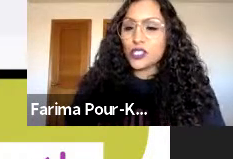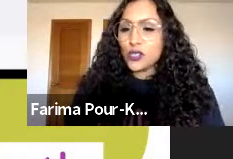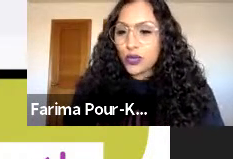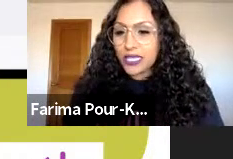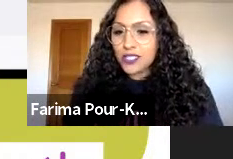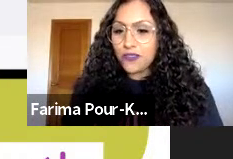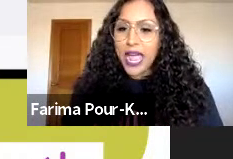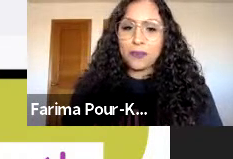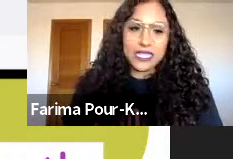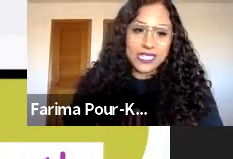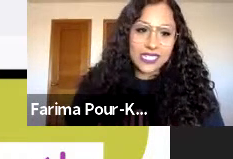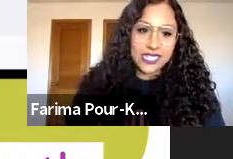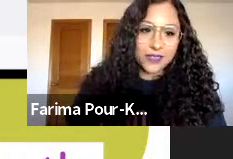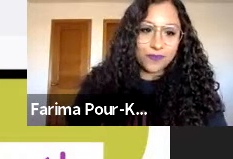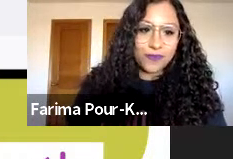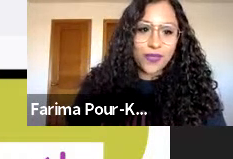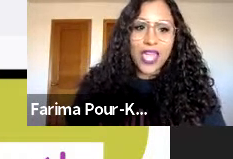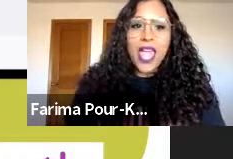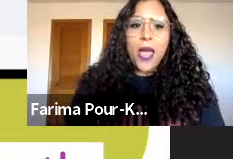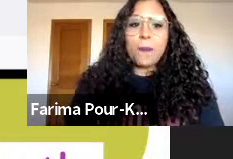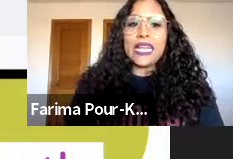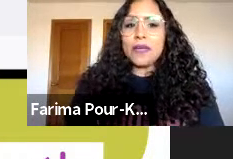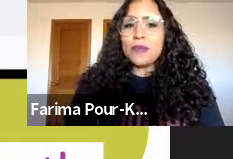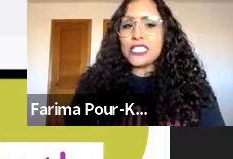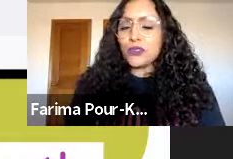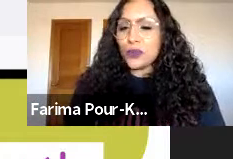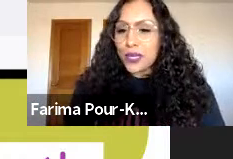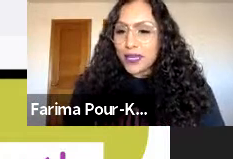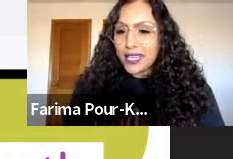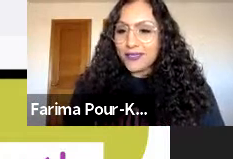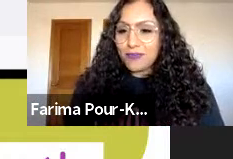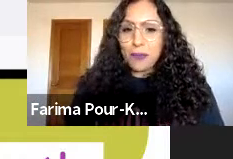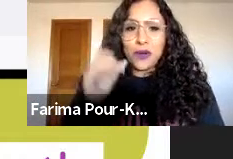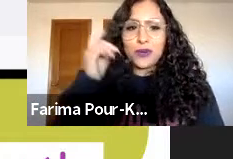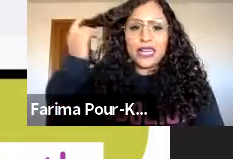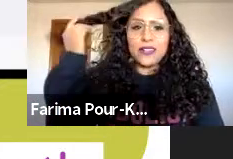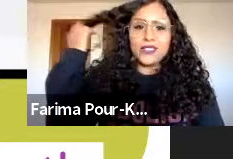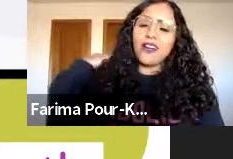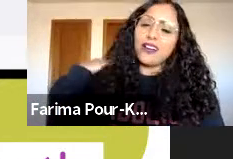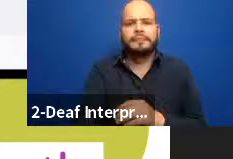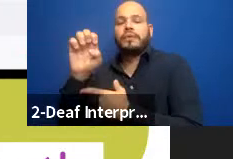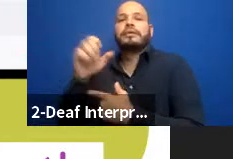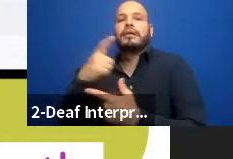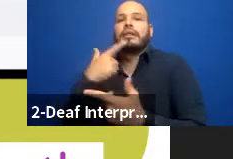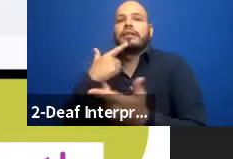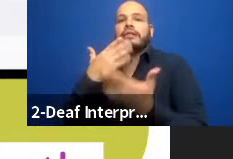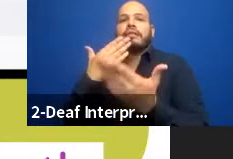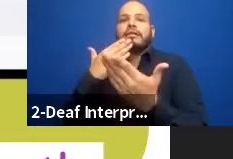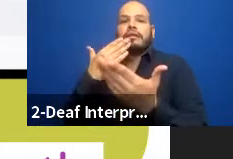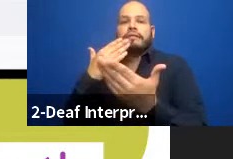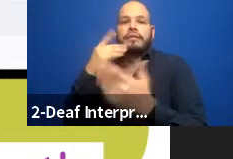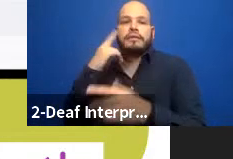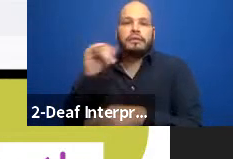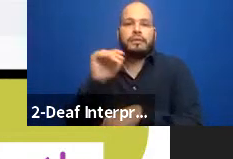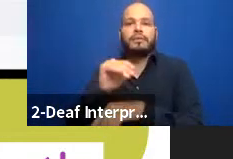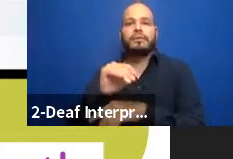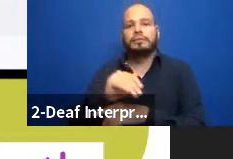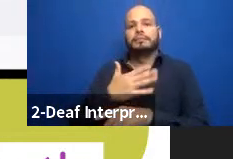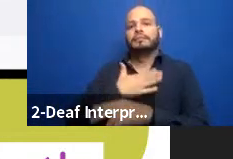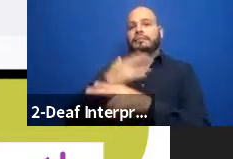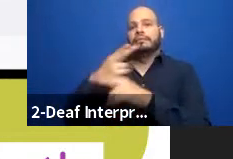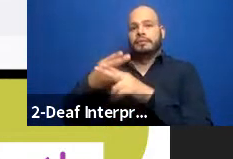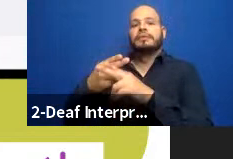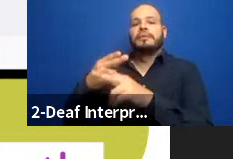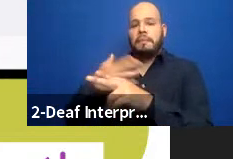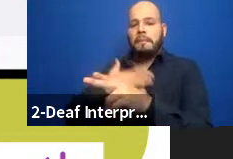series, Students for Abolition. My name is Farima. My pronouns are she and her. I